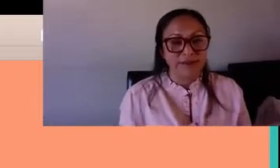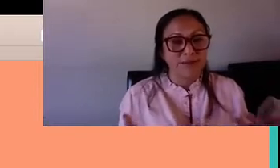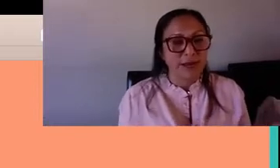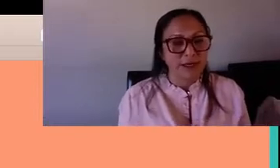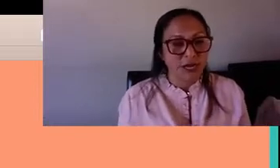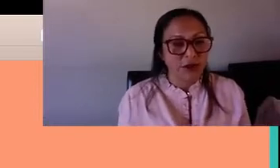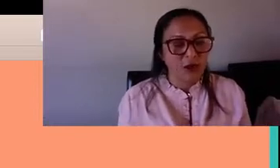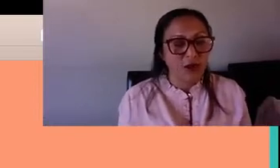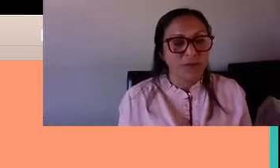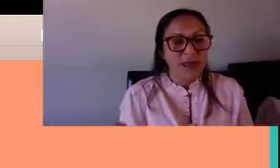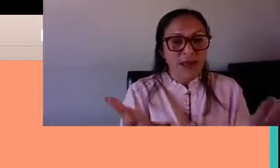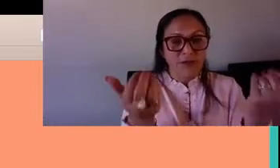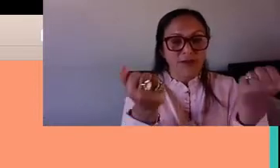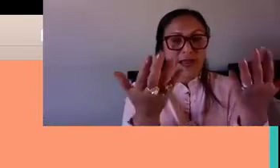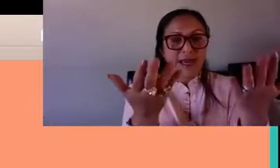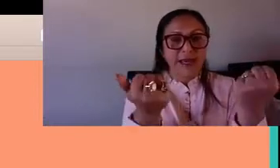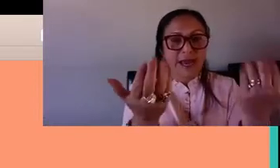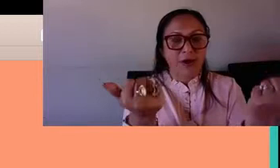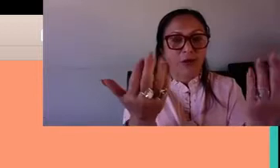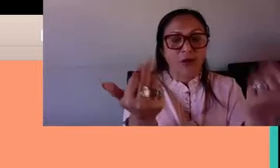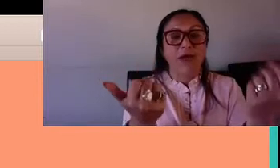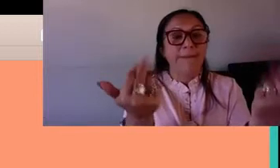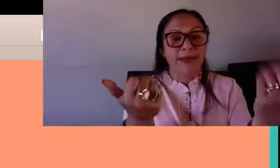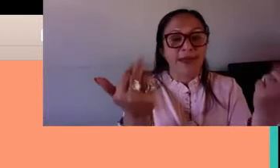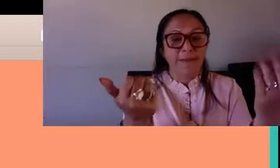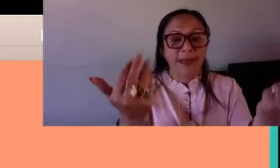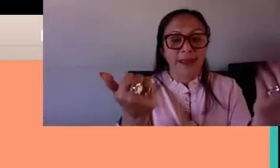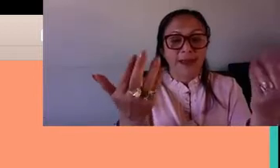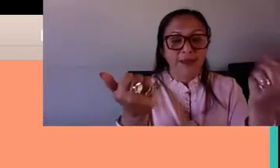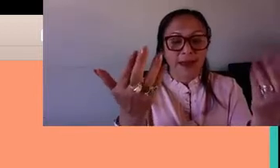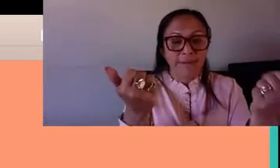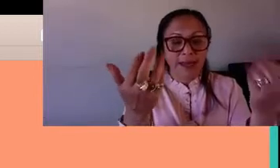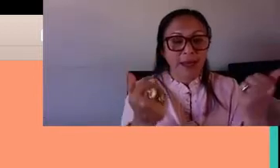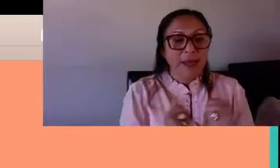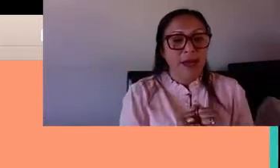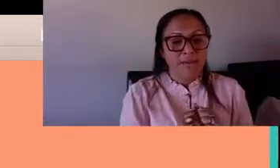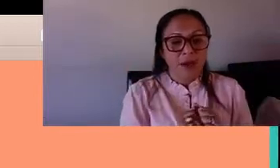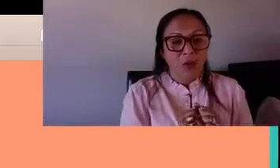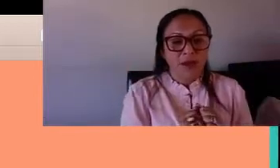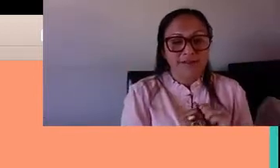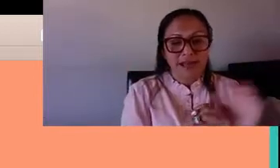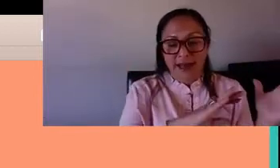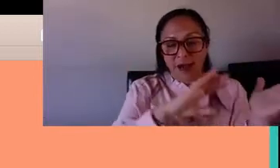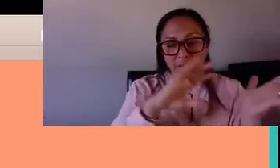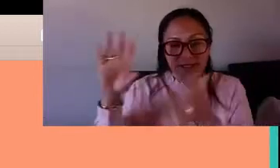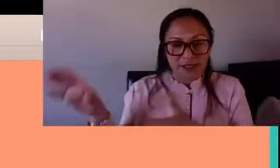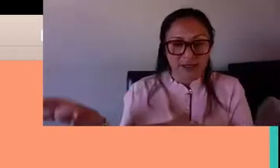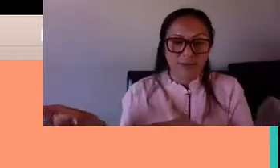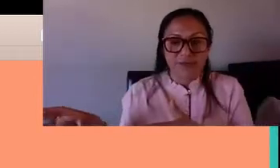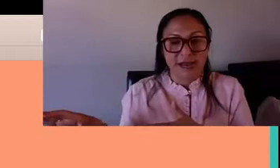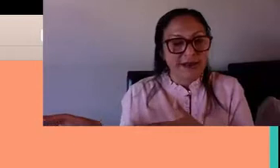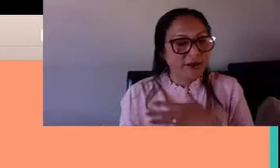that speaks Spanish at home and we say quiero or dame, once they get out into